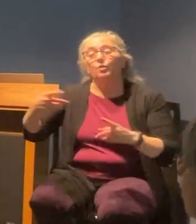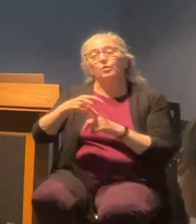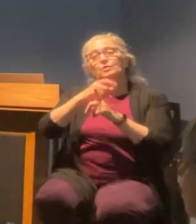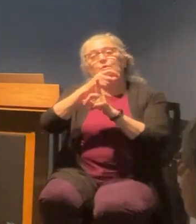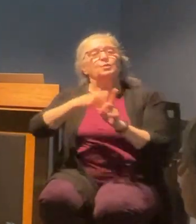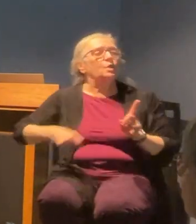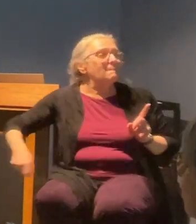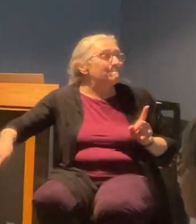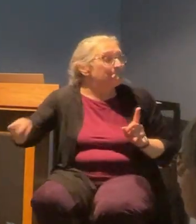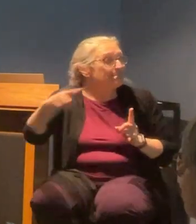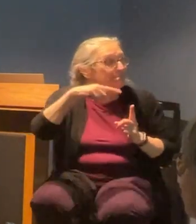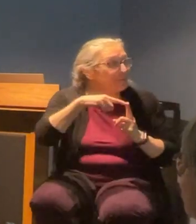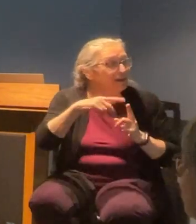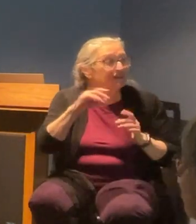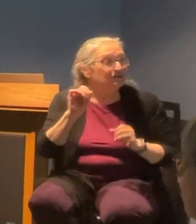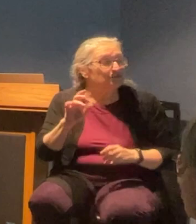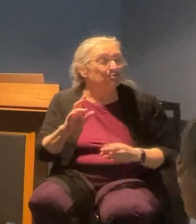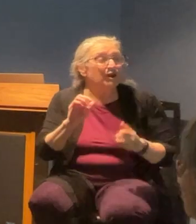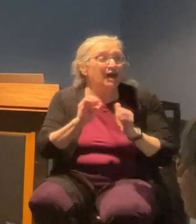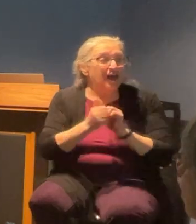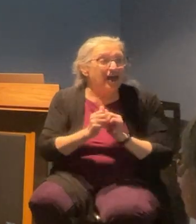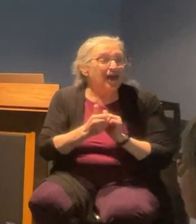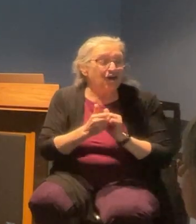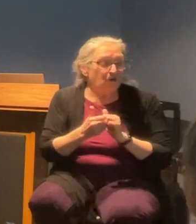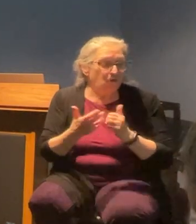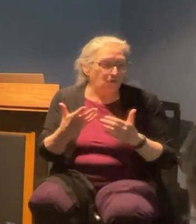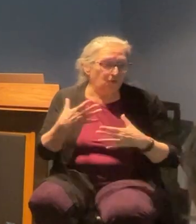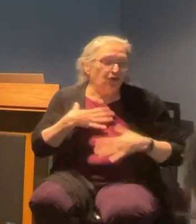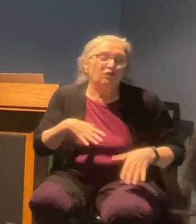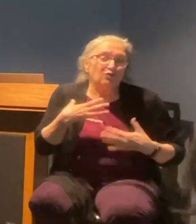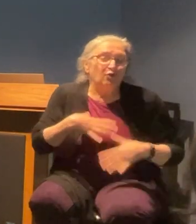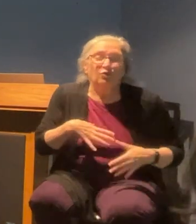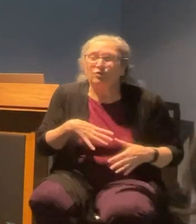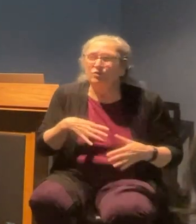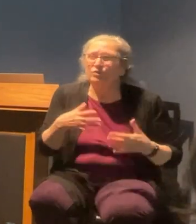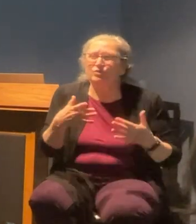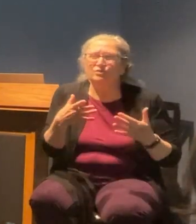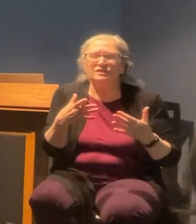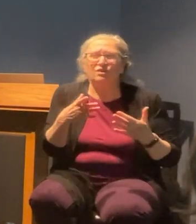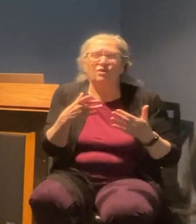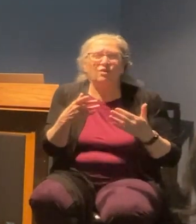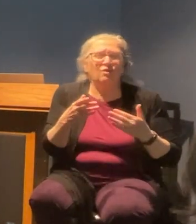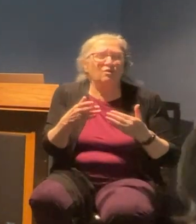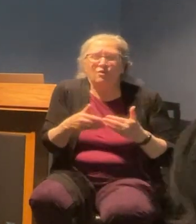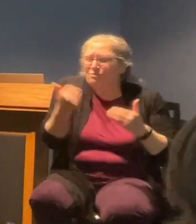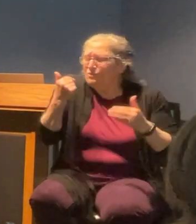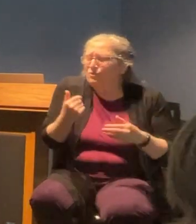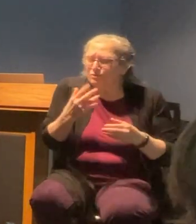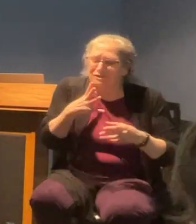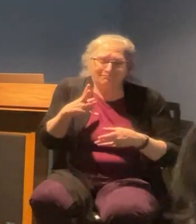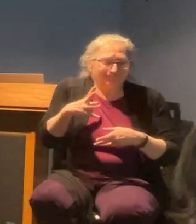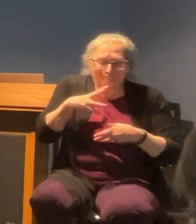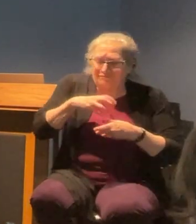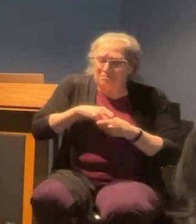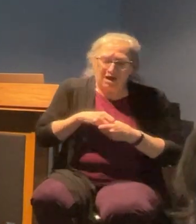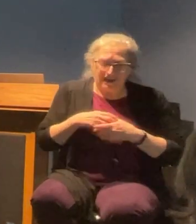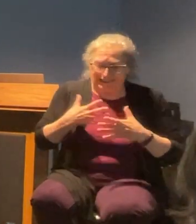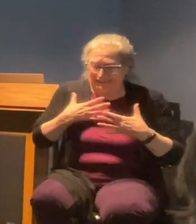of how the garments almost embody this inequality, right? How did it make you